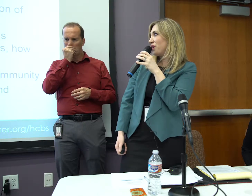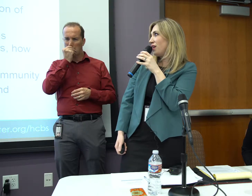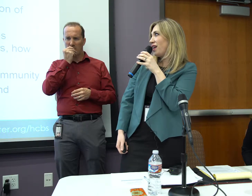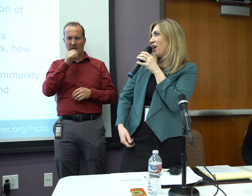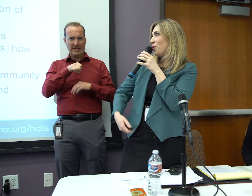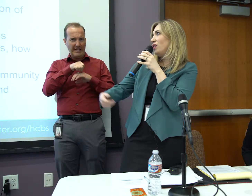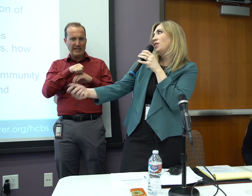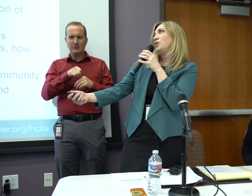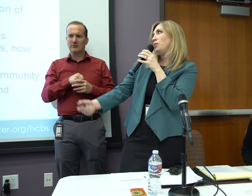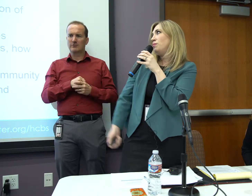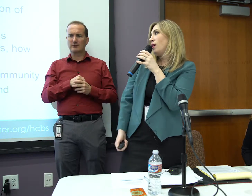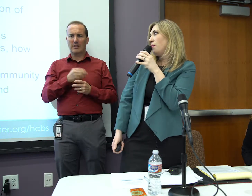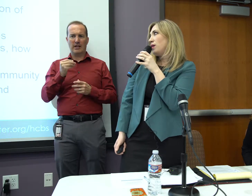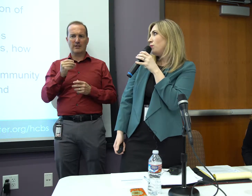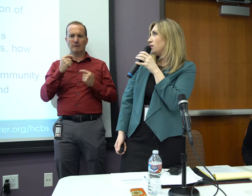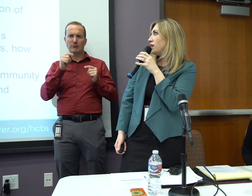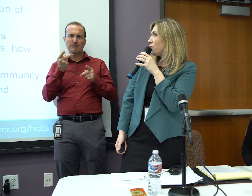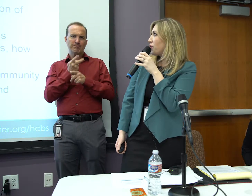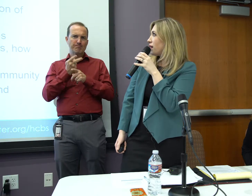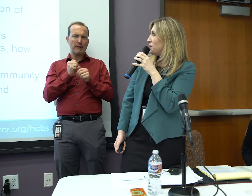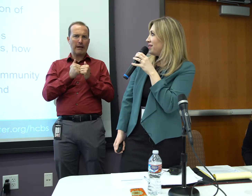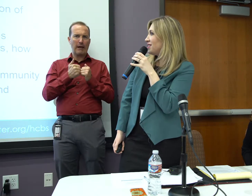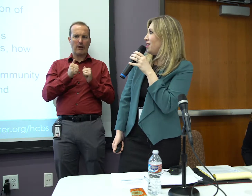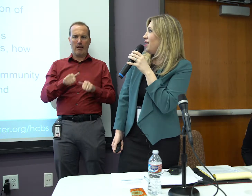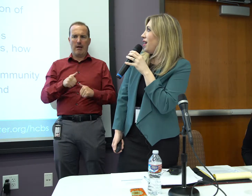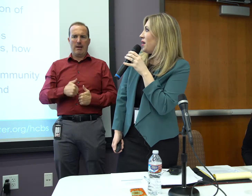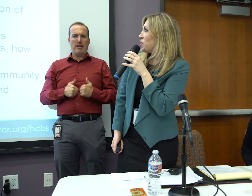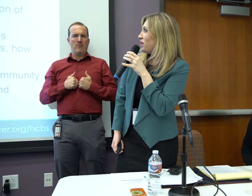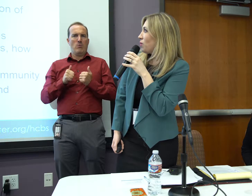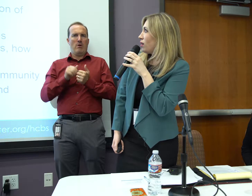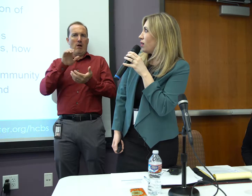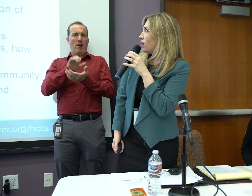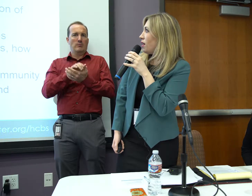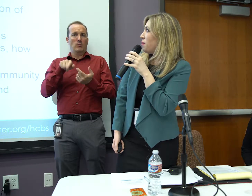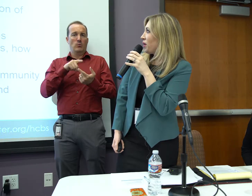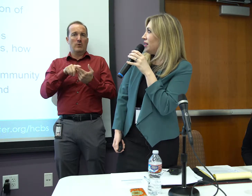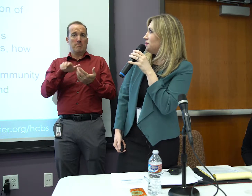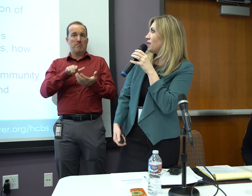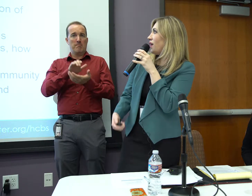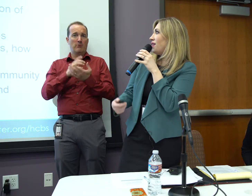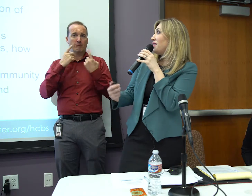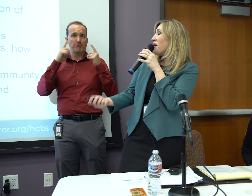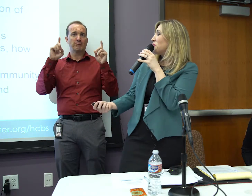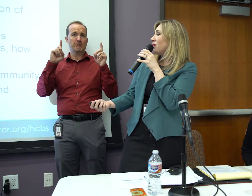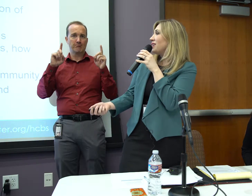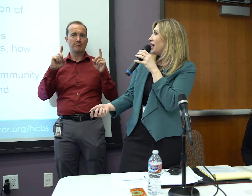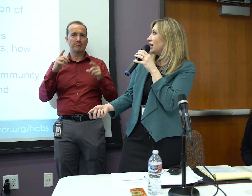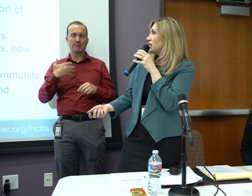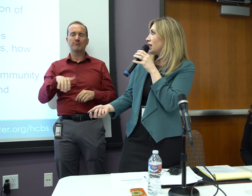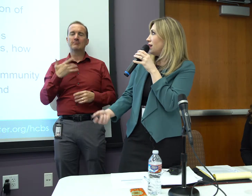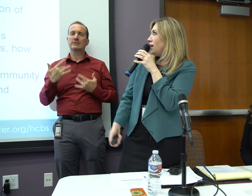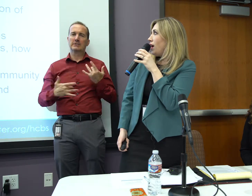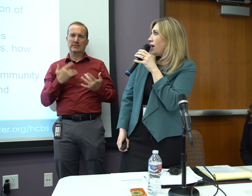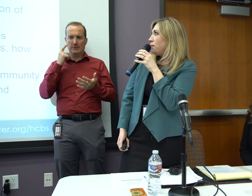engaged and working on how she would be able to live with her husband when they were married, and that was really